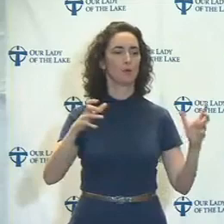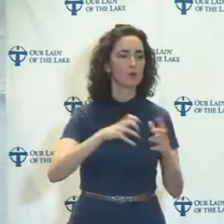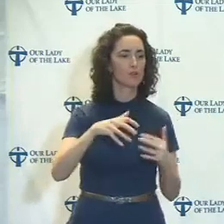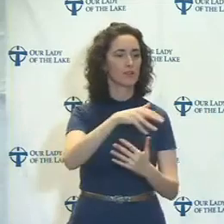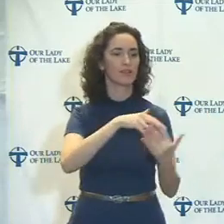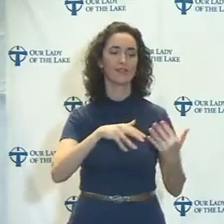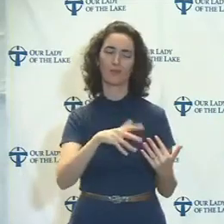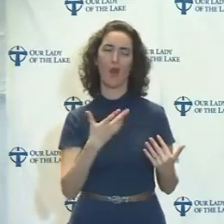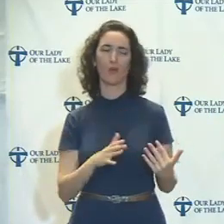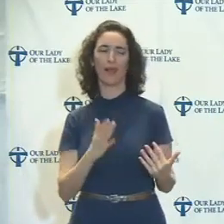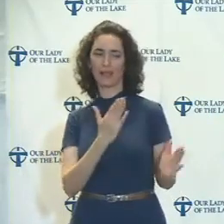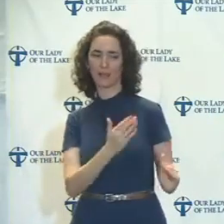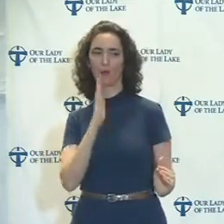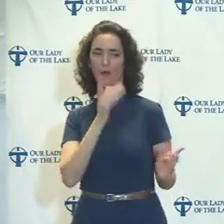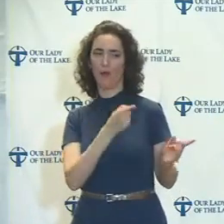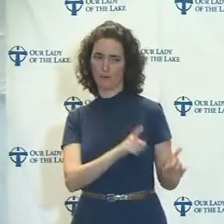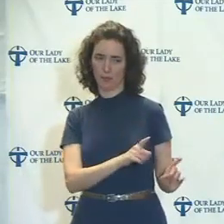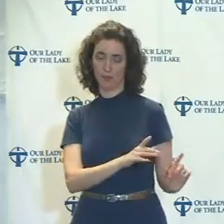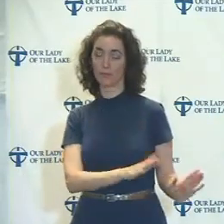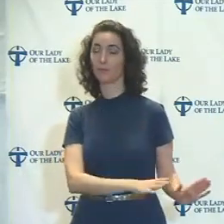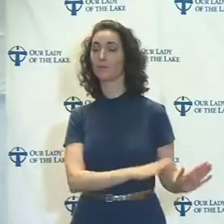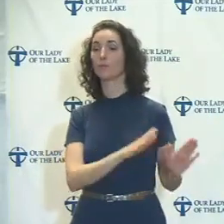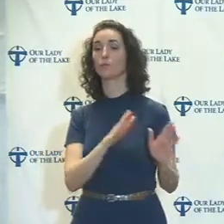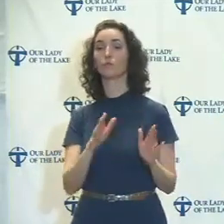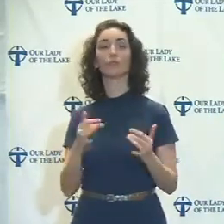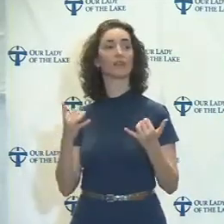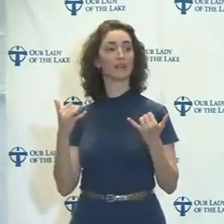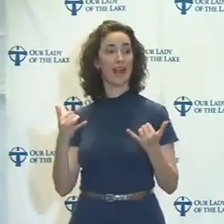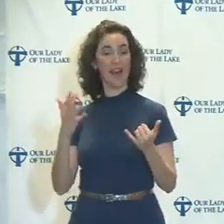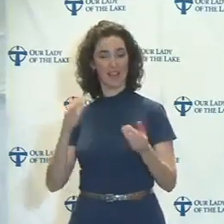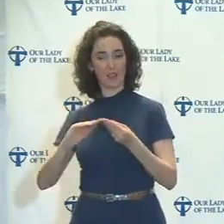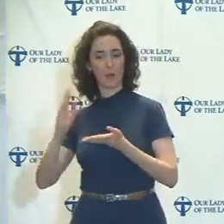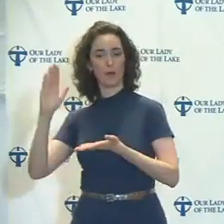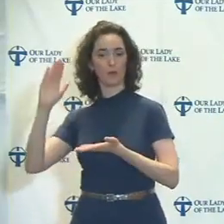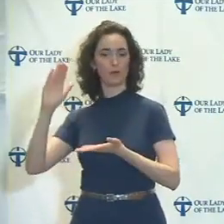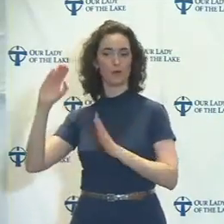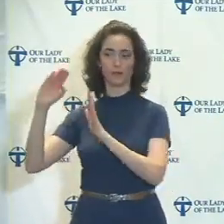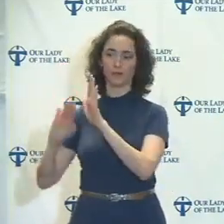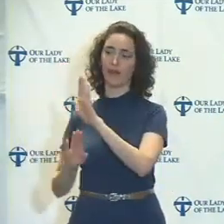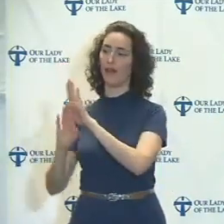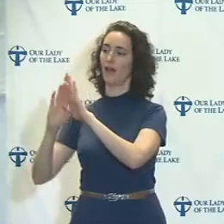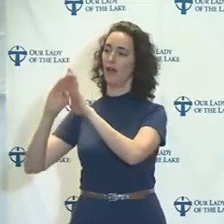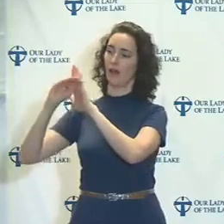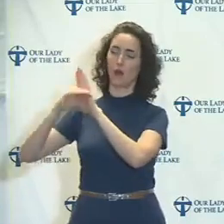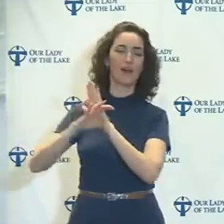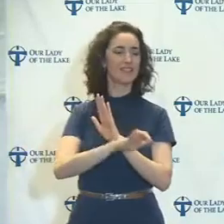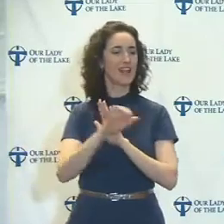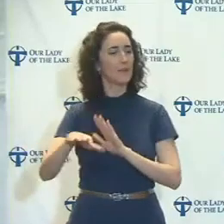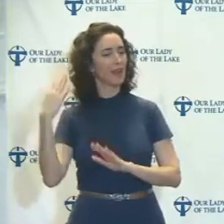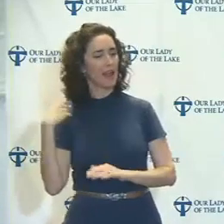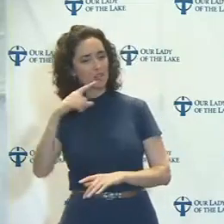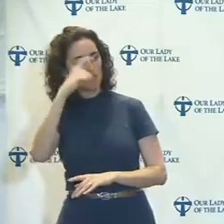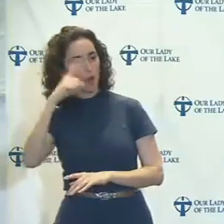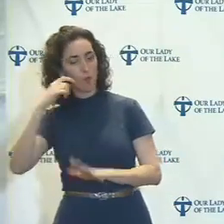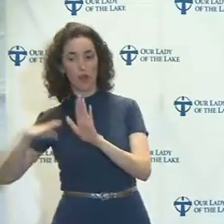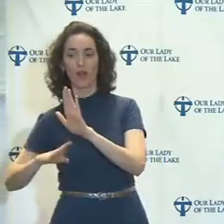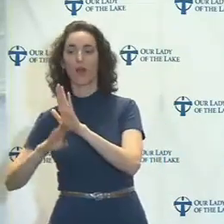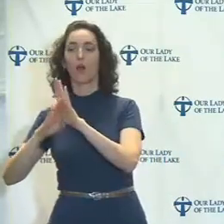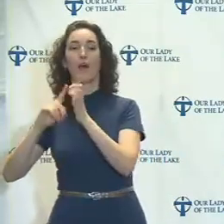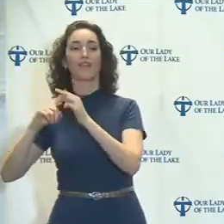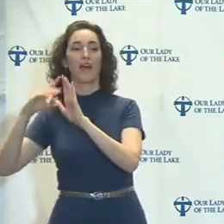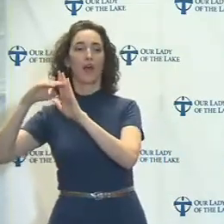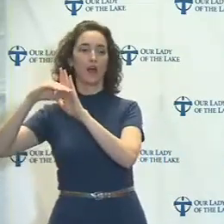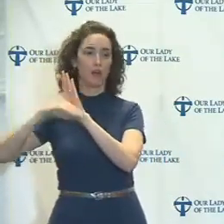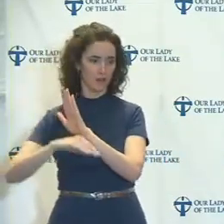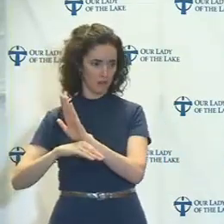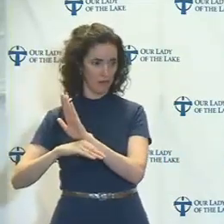predictable. And now that's going down, just as it did during the summer wave. What we do know